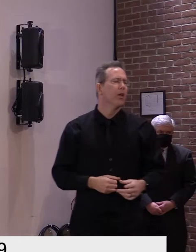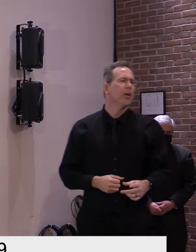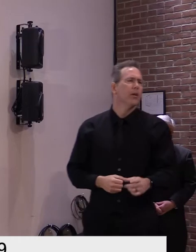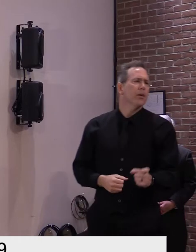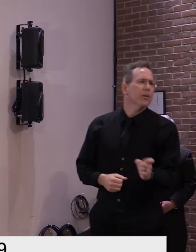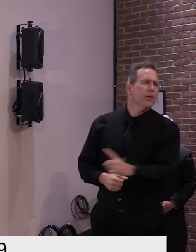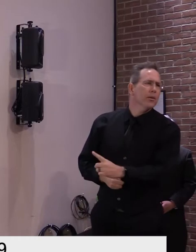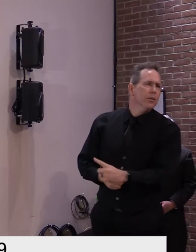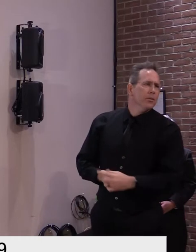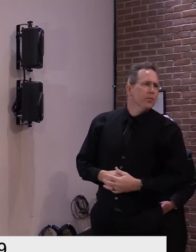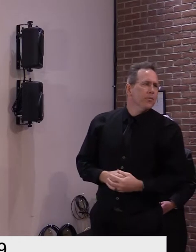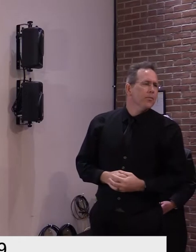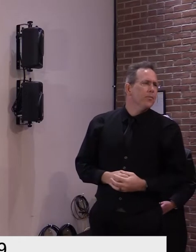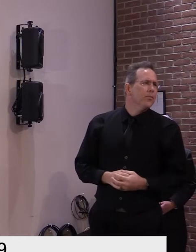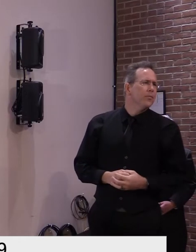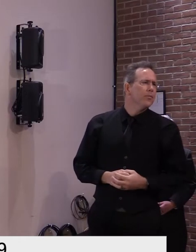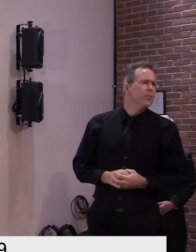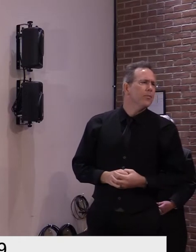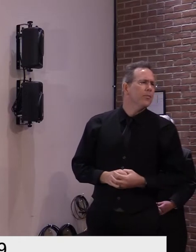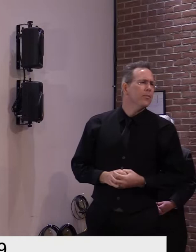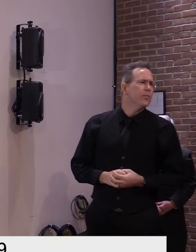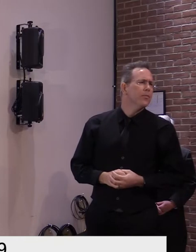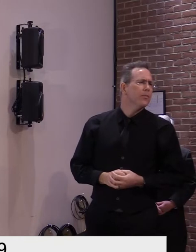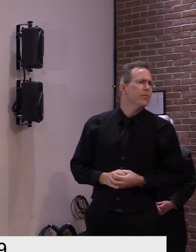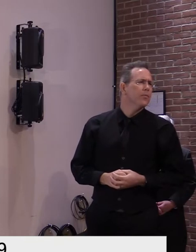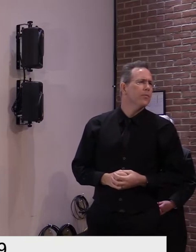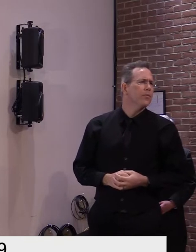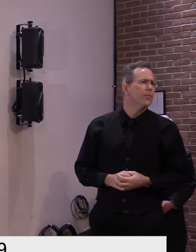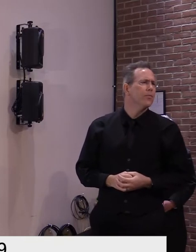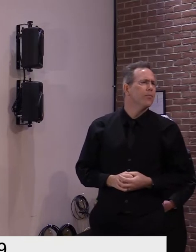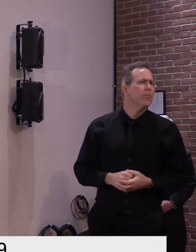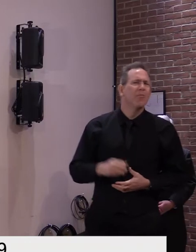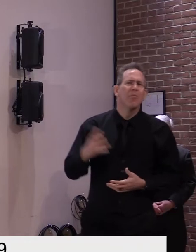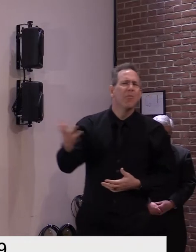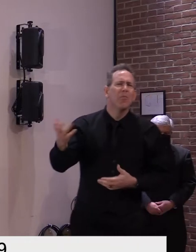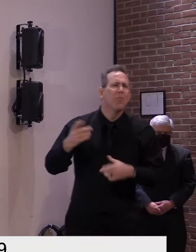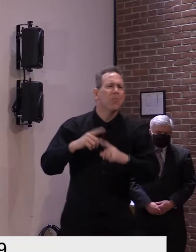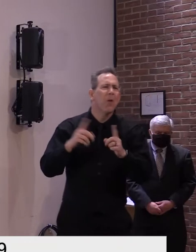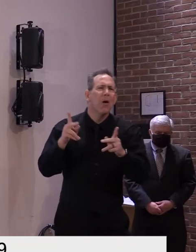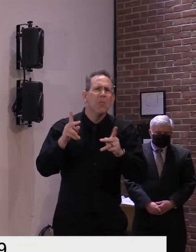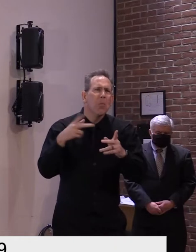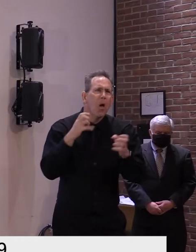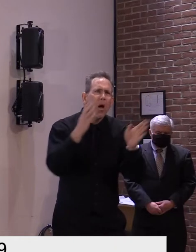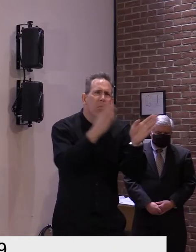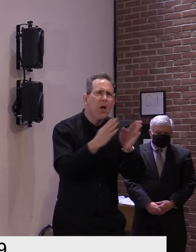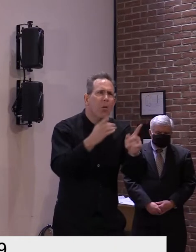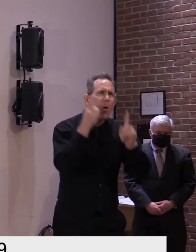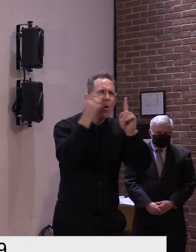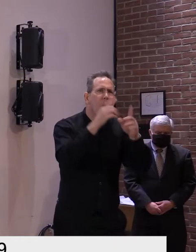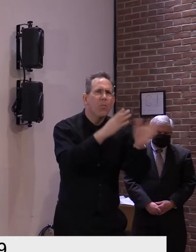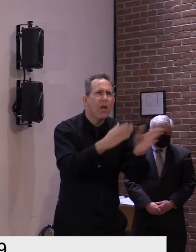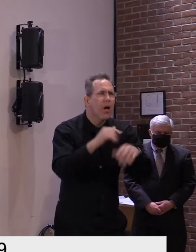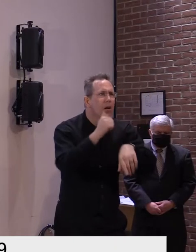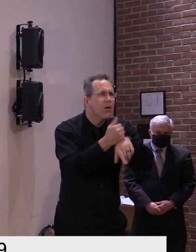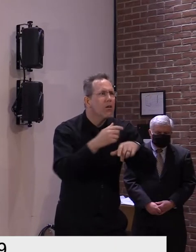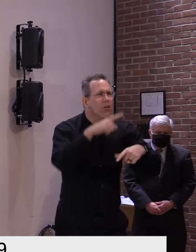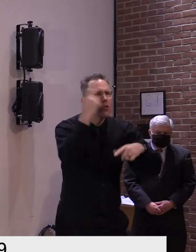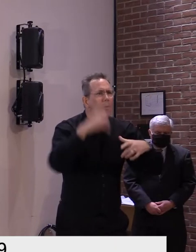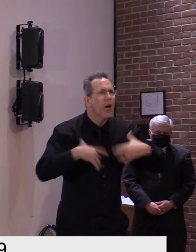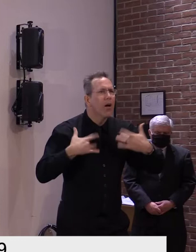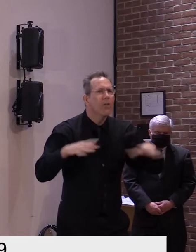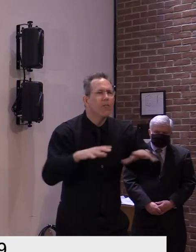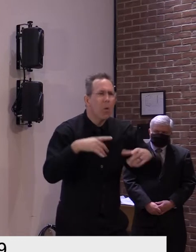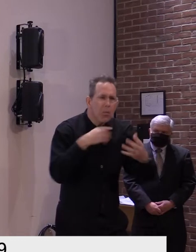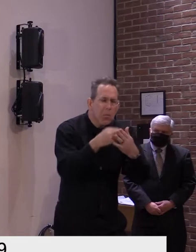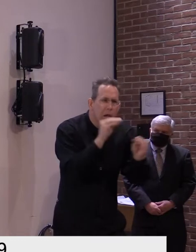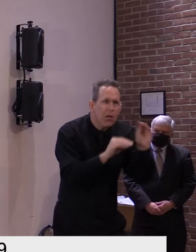organization trying to plan a summer fundraiser, or a person who's trying to plan a wedding, should they be saying, okay, my, you know, late summer wedding